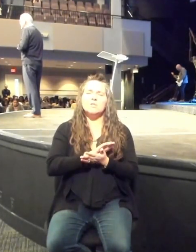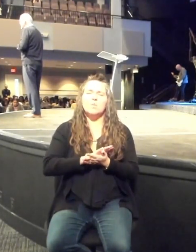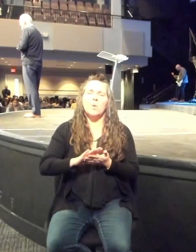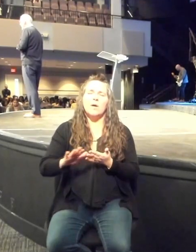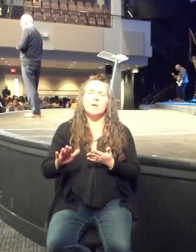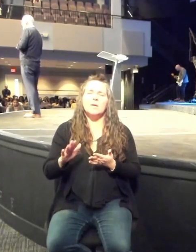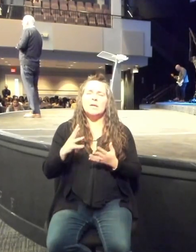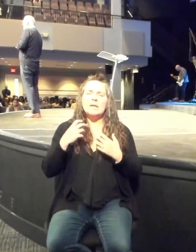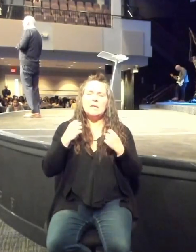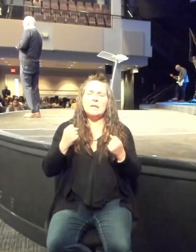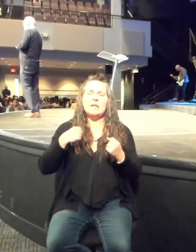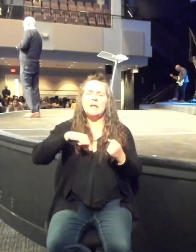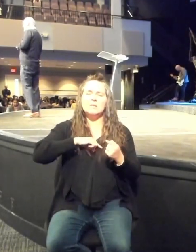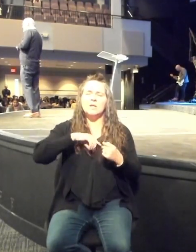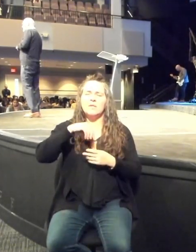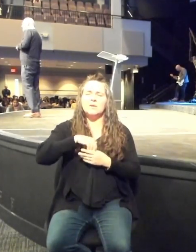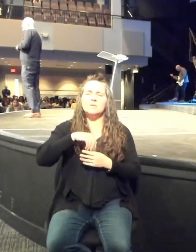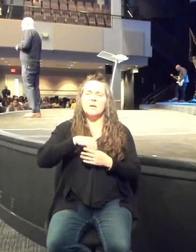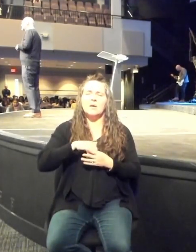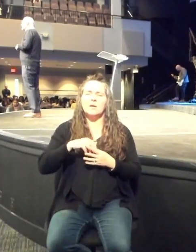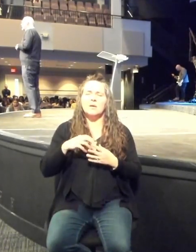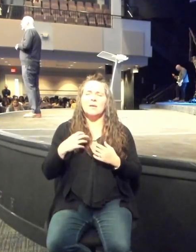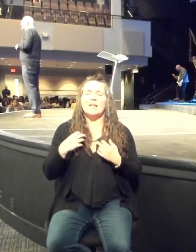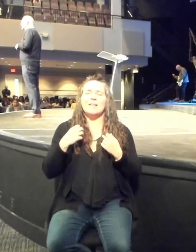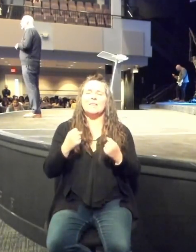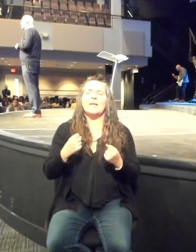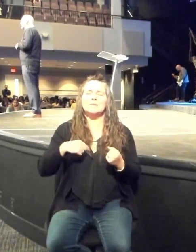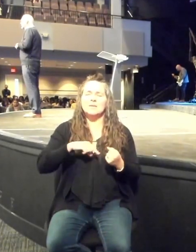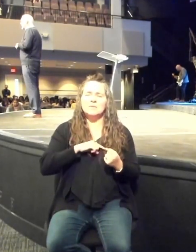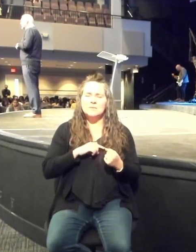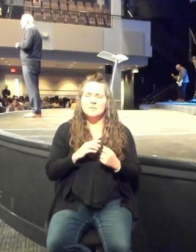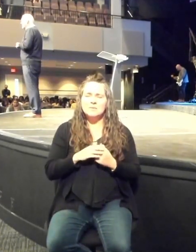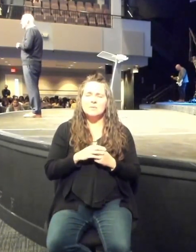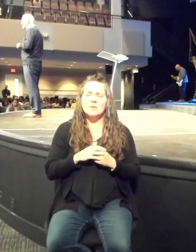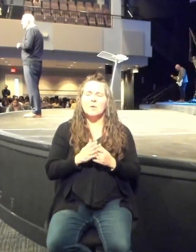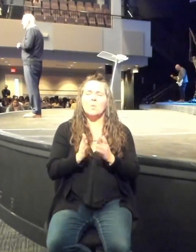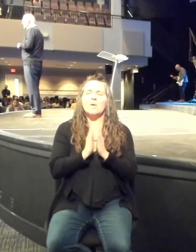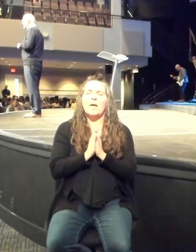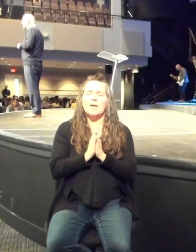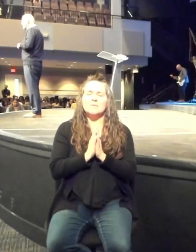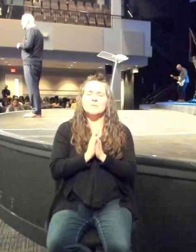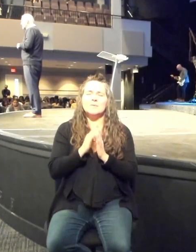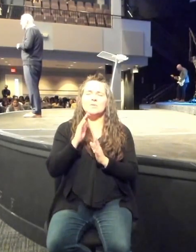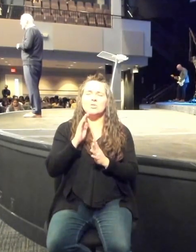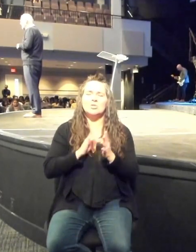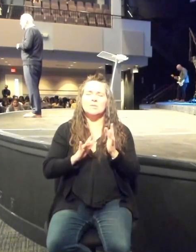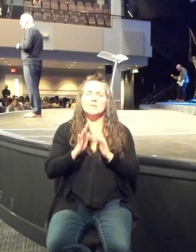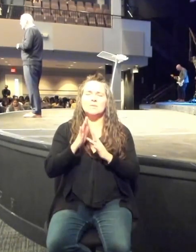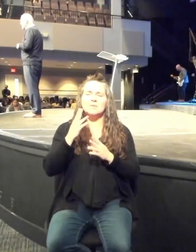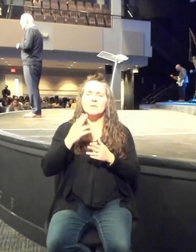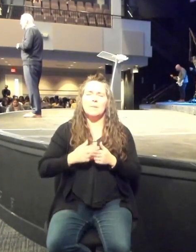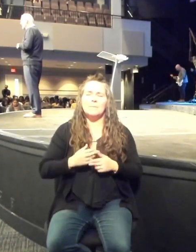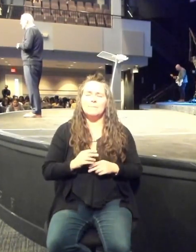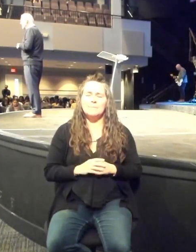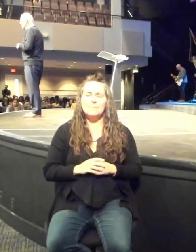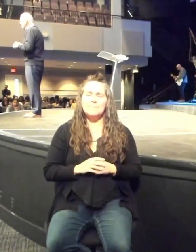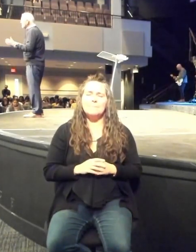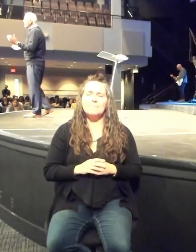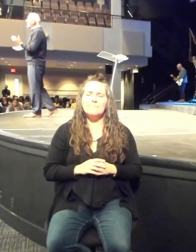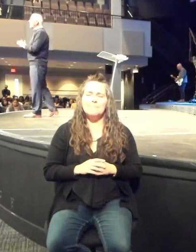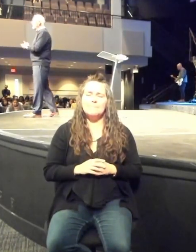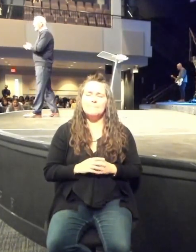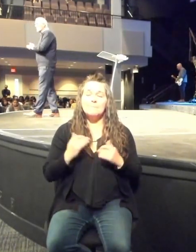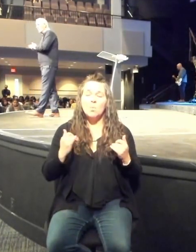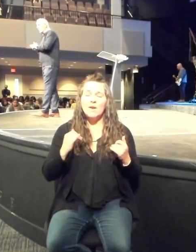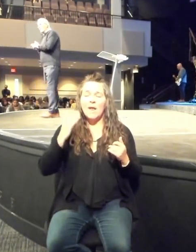on the inside. Cleanse us on the inside. And we ask it in Jesus' name. Our heads